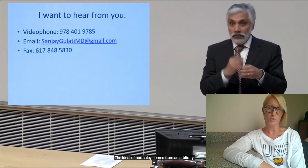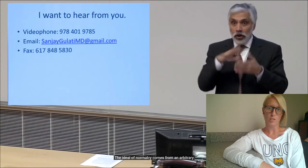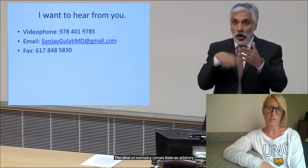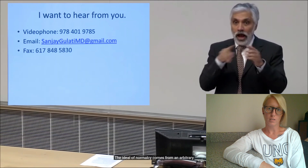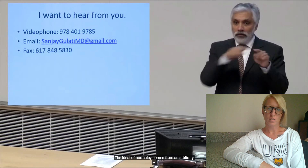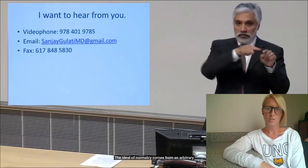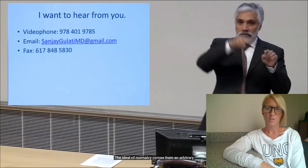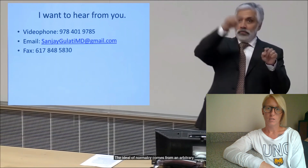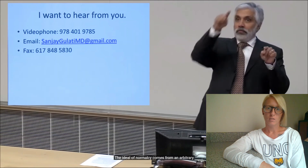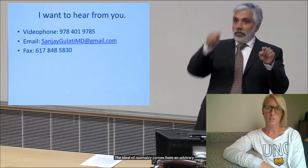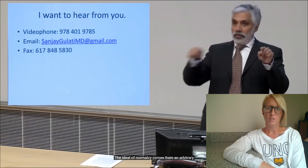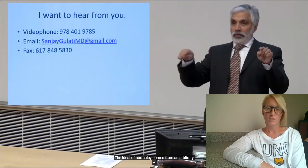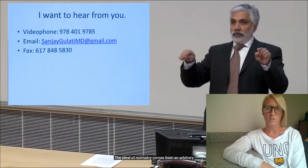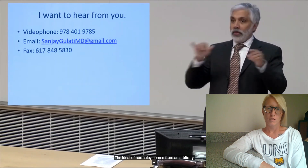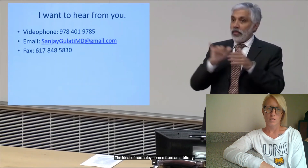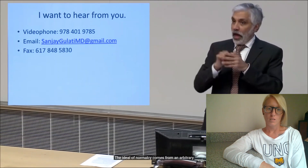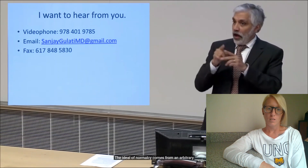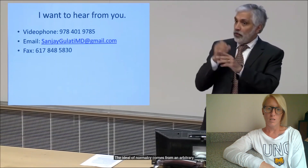arbitrary.